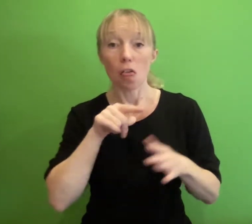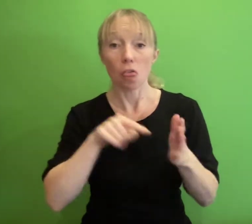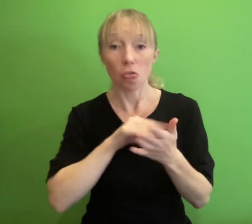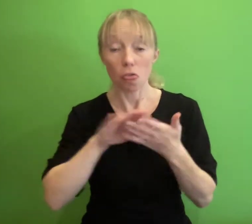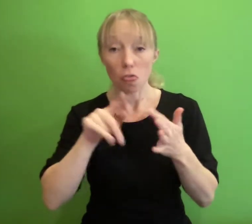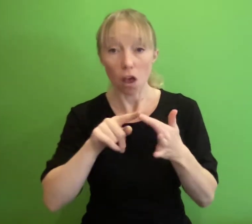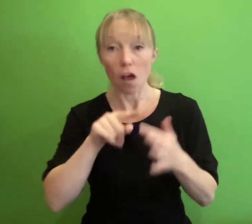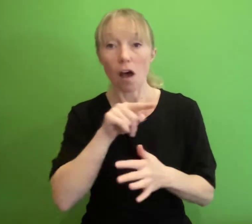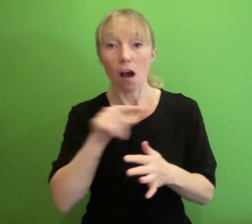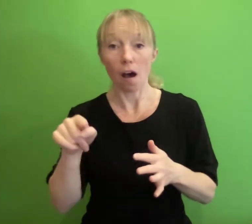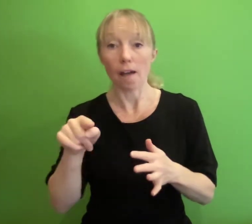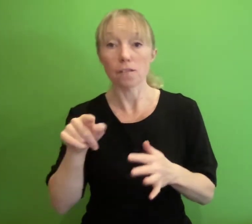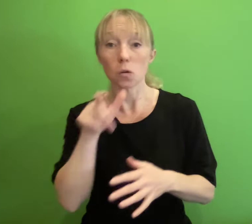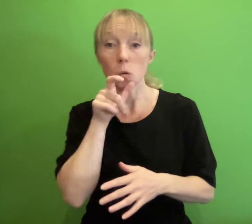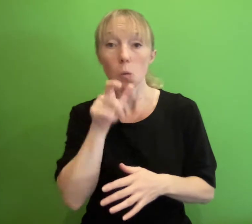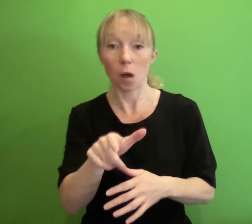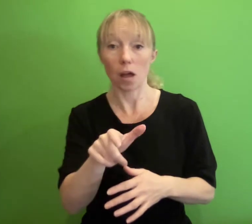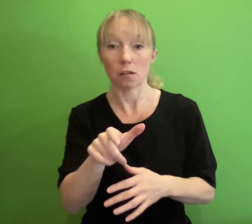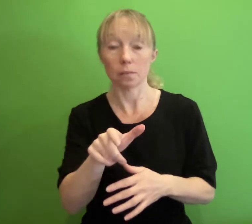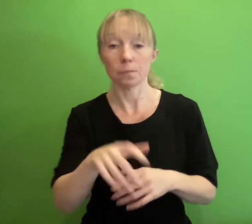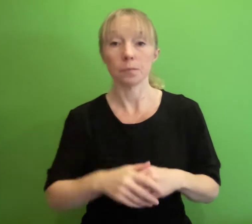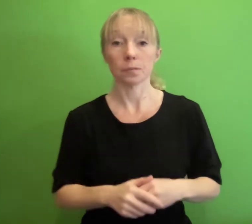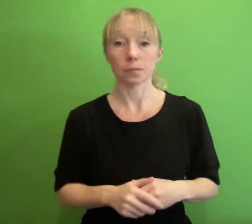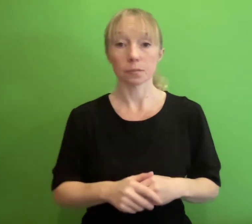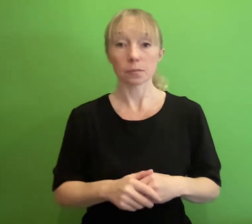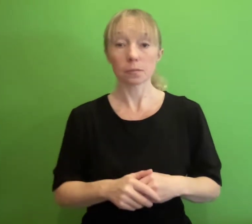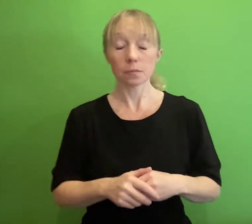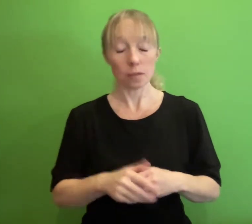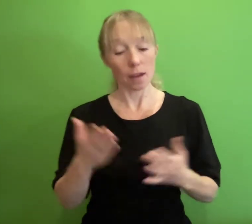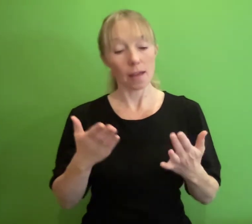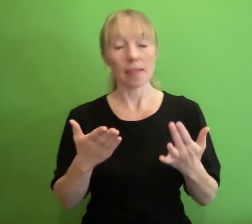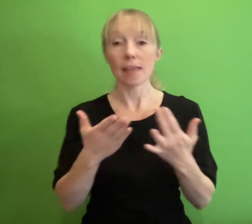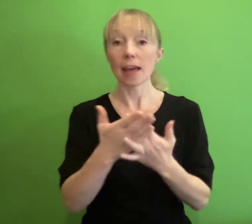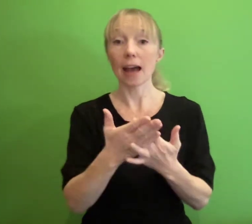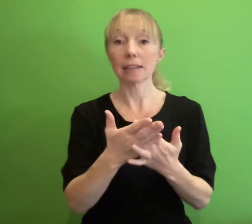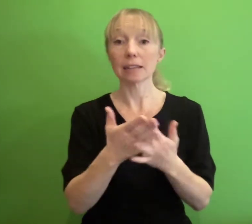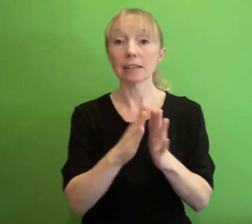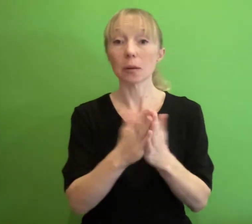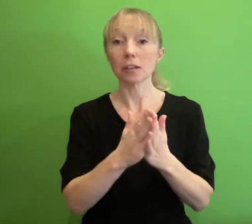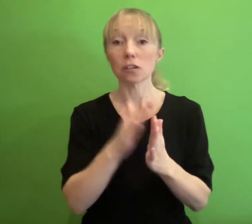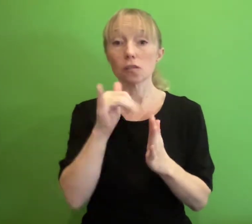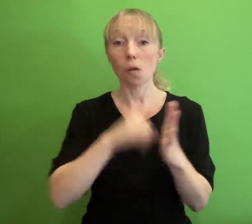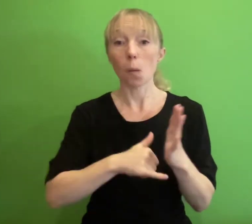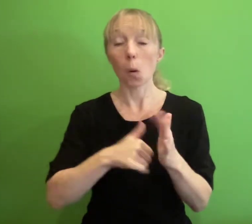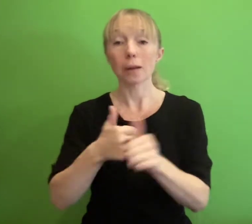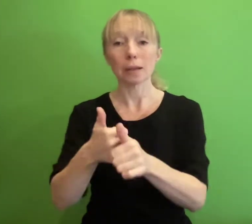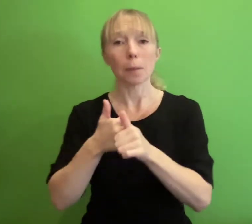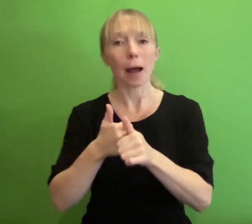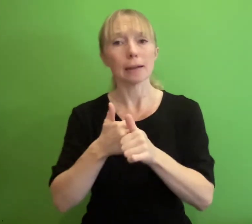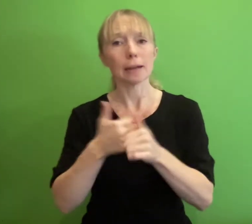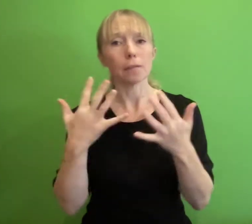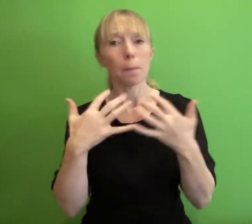https://www.spreadtheword.org.uk/projects/cryptic-write-the-word. The Access to Literature report is supported from public funds by Arts Council